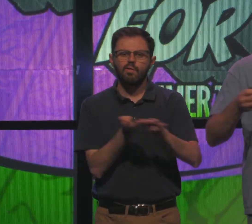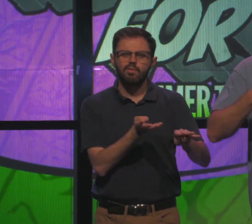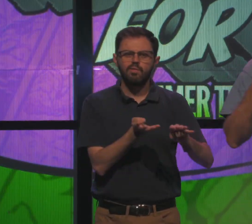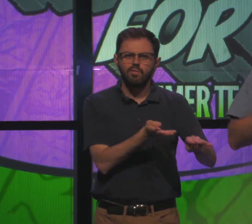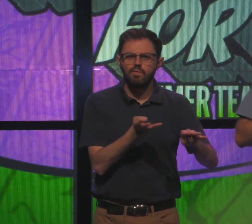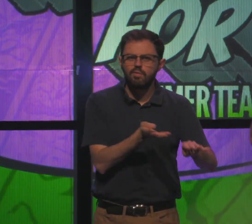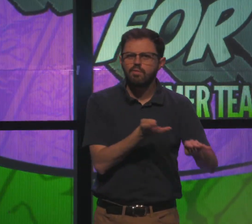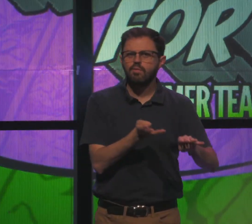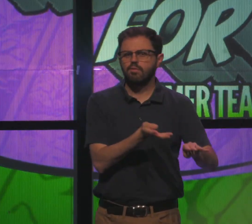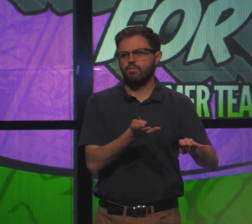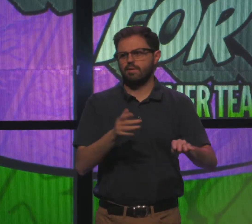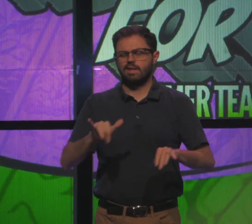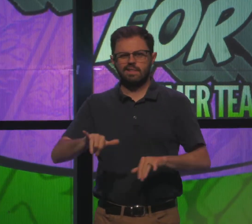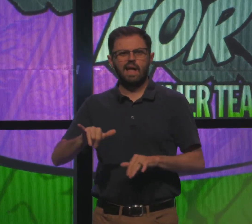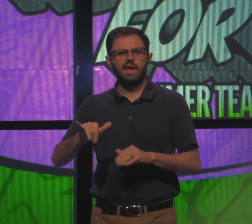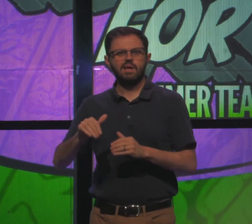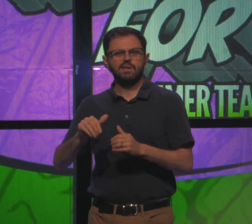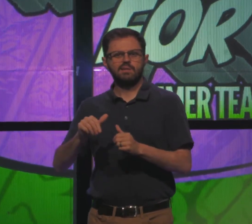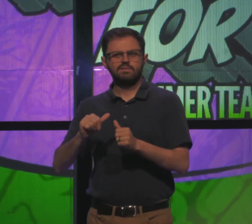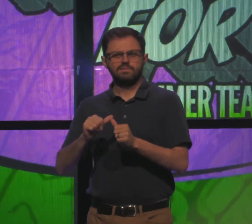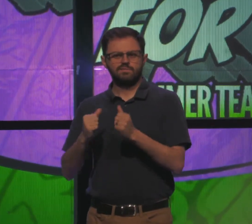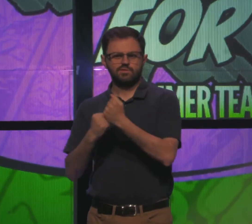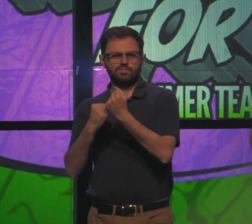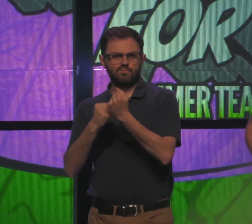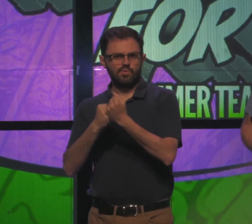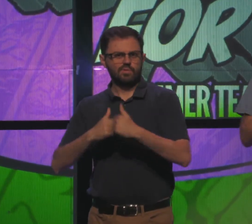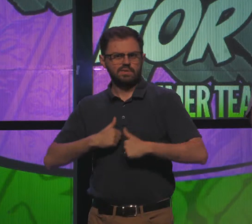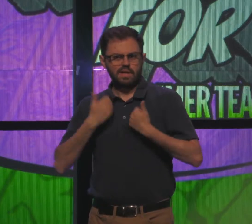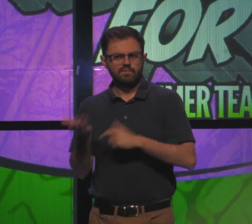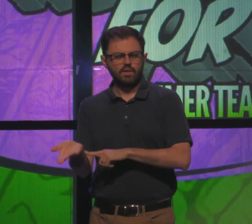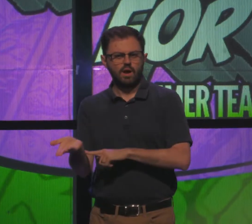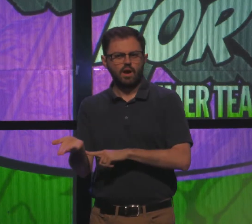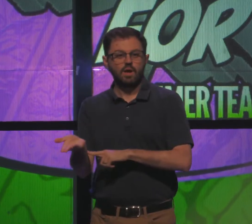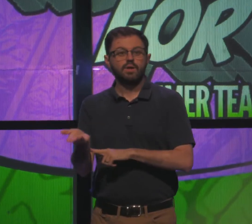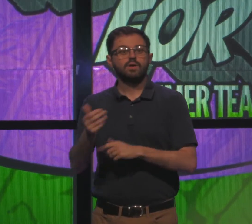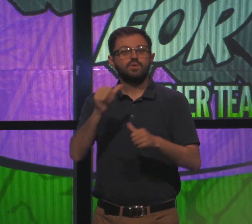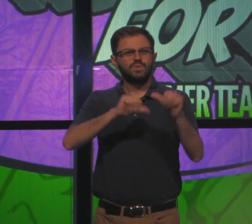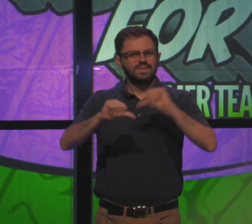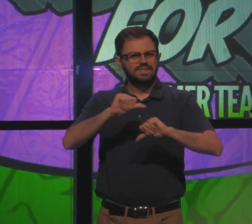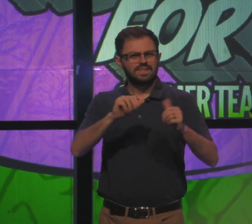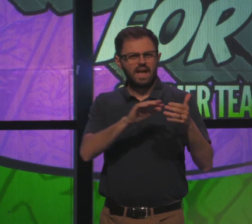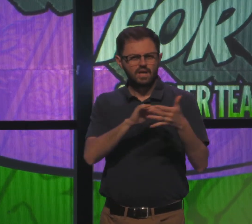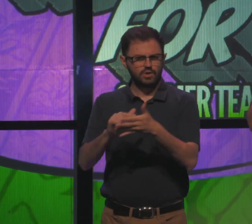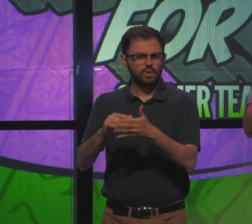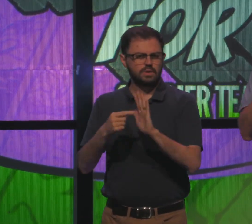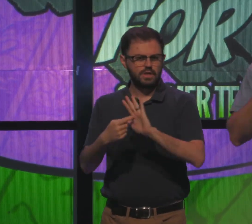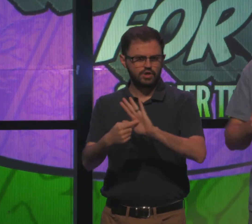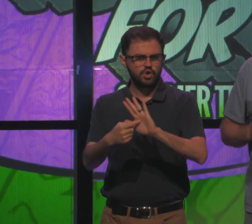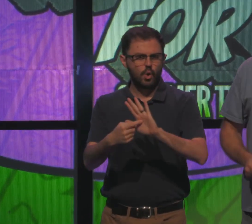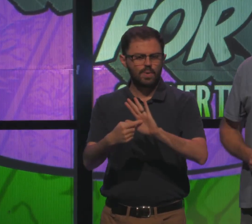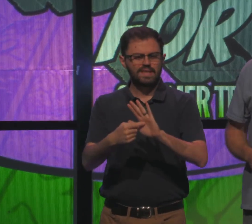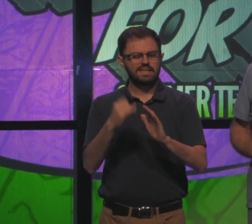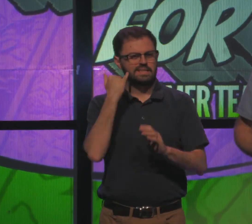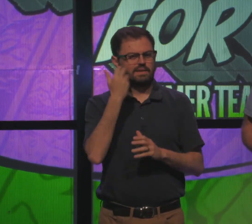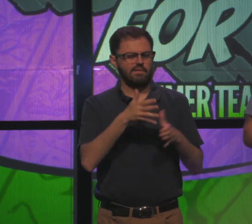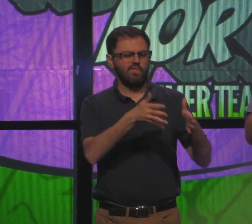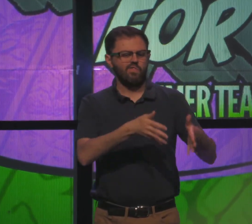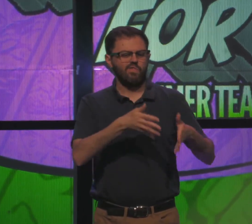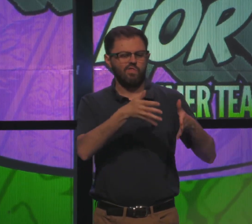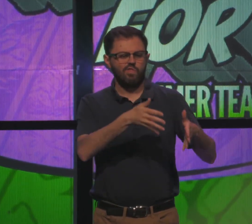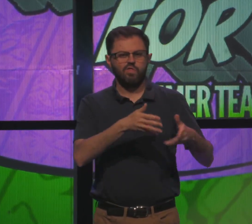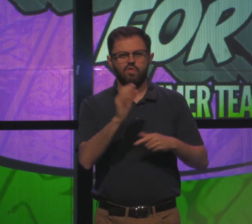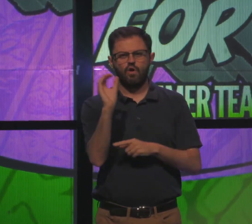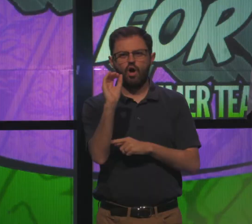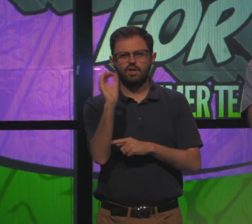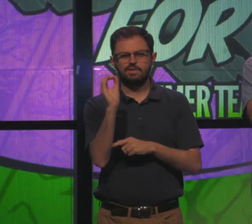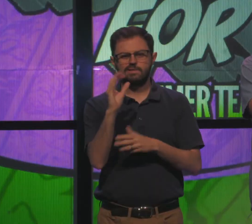out, and that sustains life. Now, scientific research tells us that stagnant water has decreased oxygen levels. That when